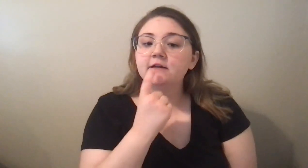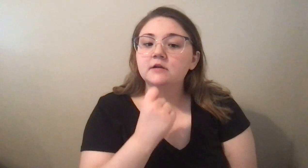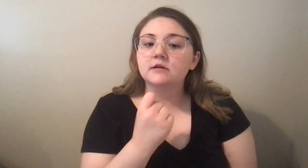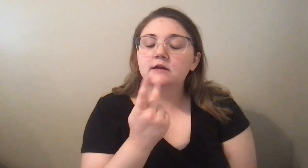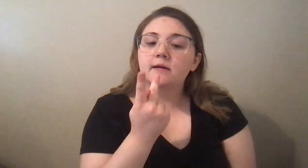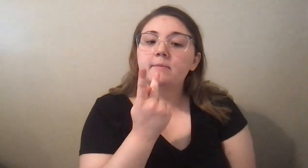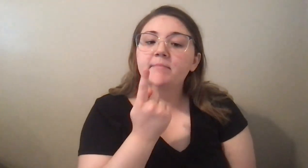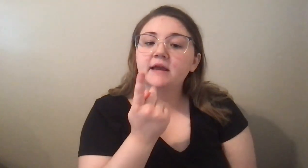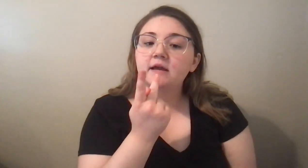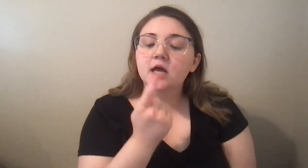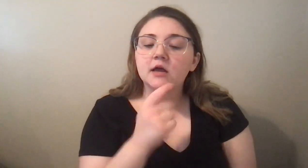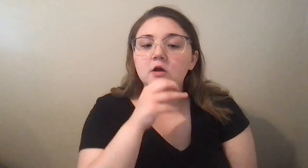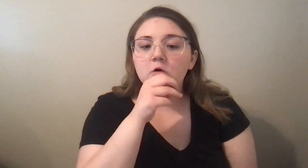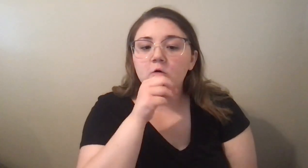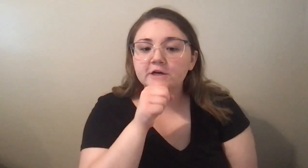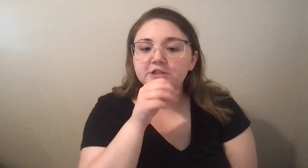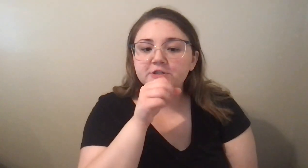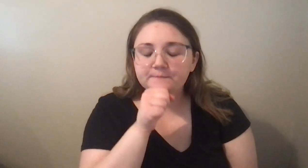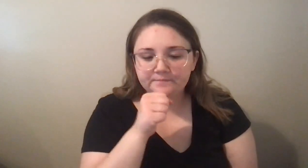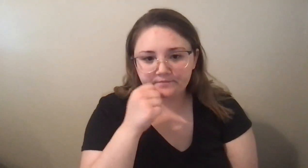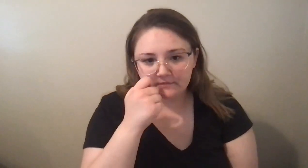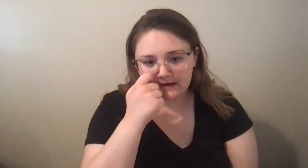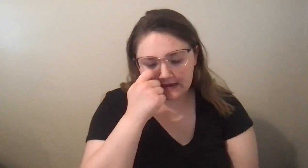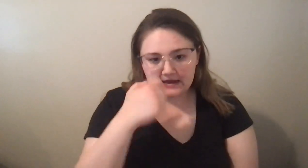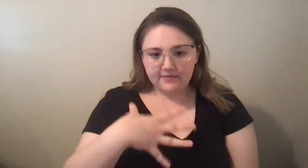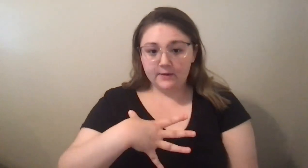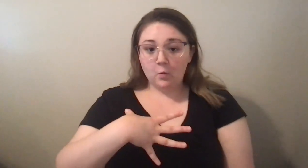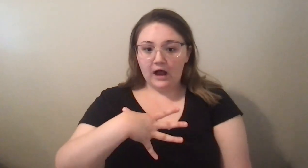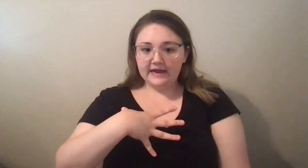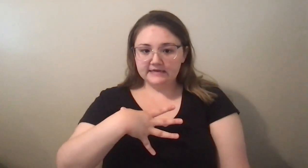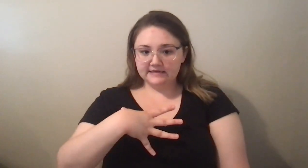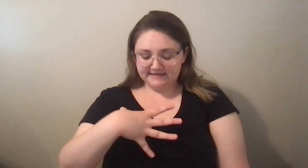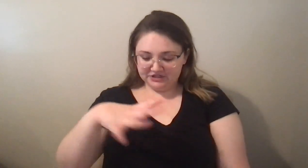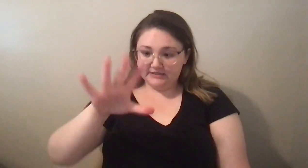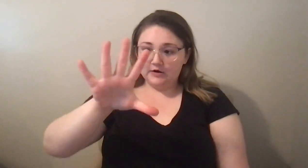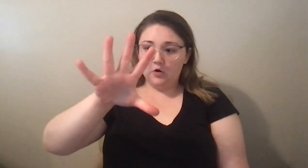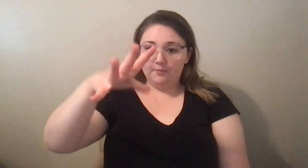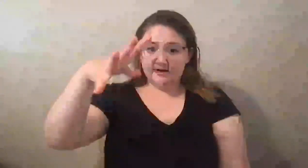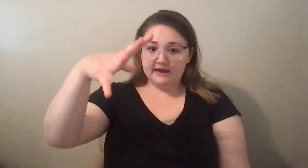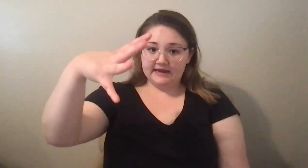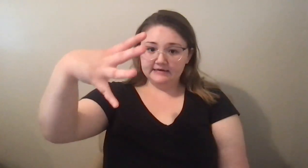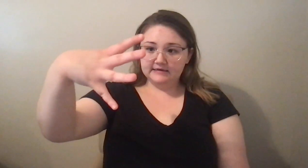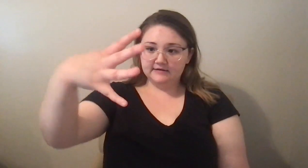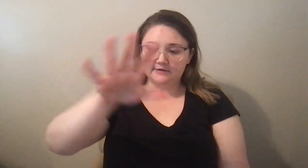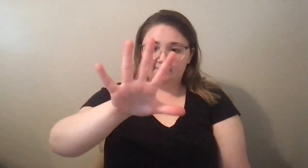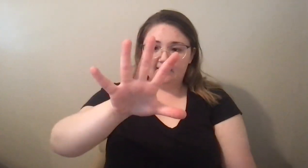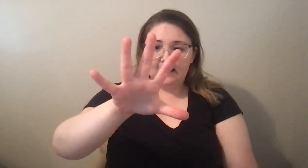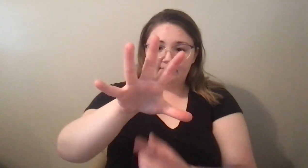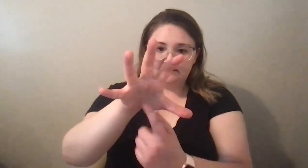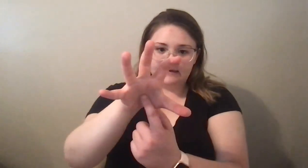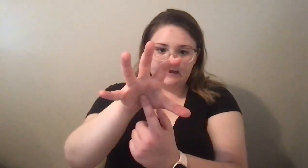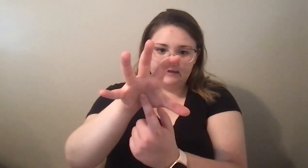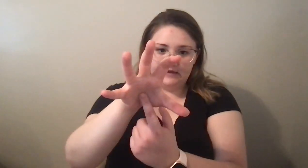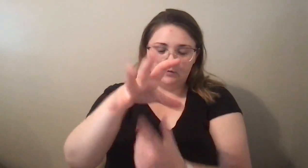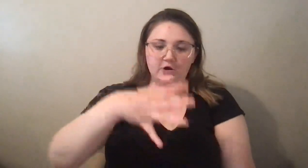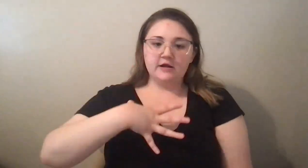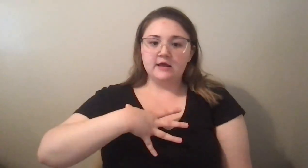that's red, pink, orange. And then white is just an open hand. So a 5 slightly